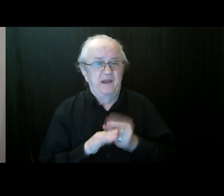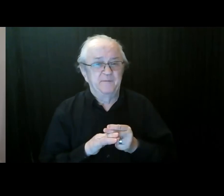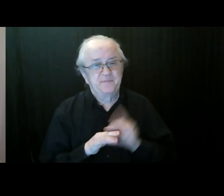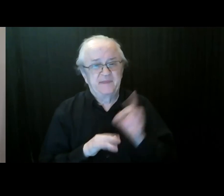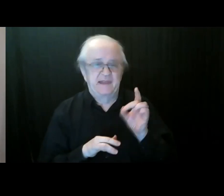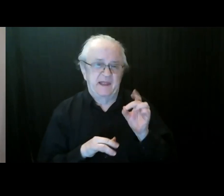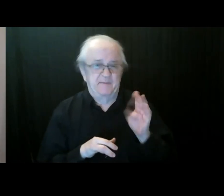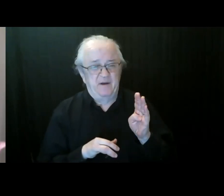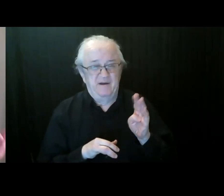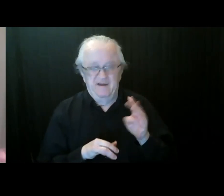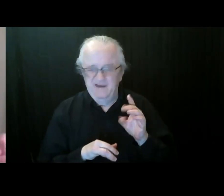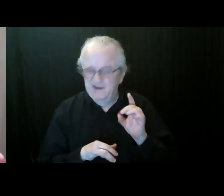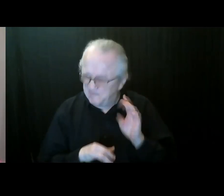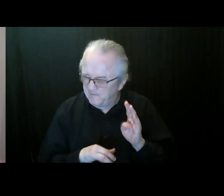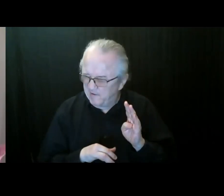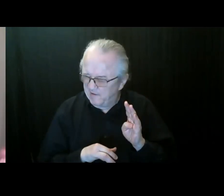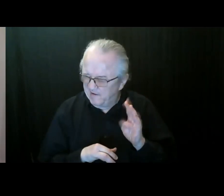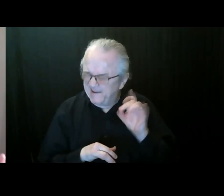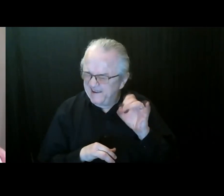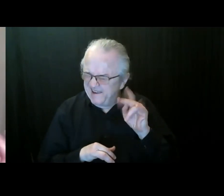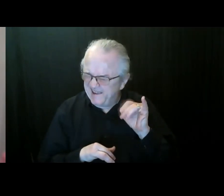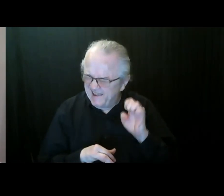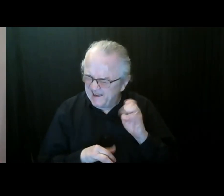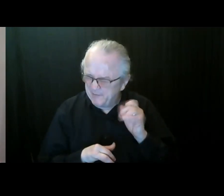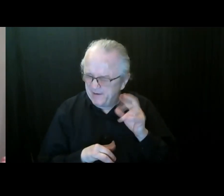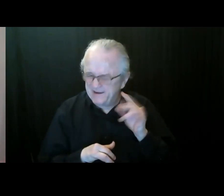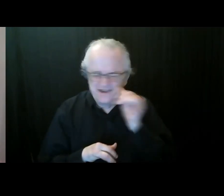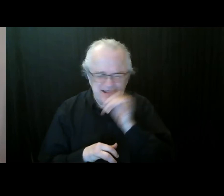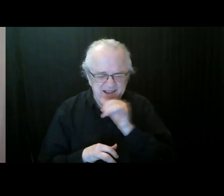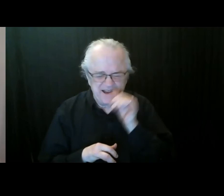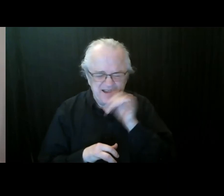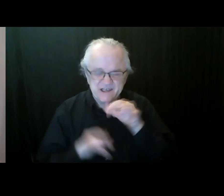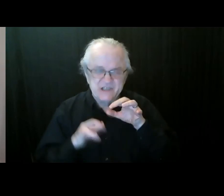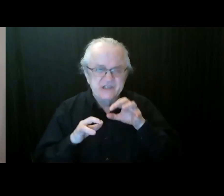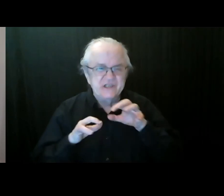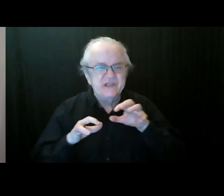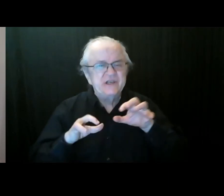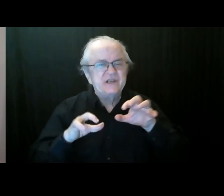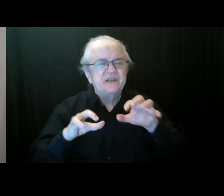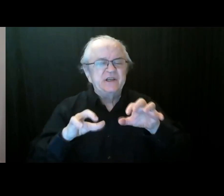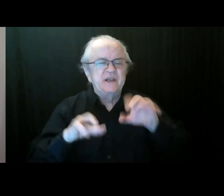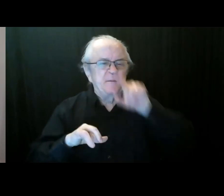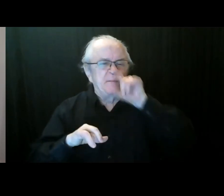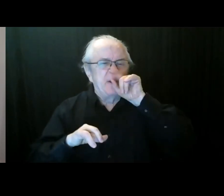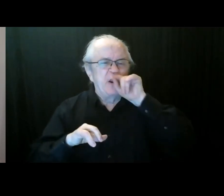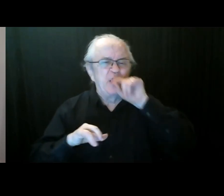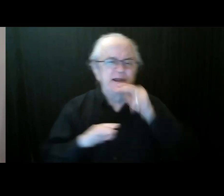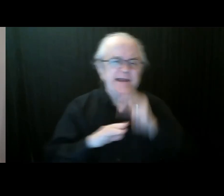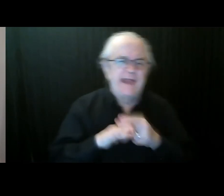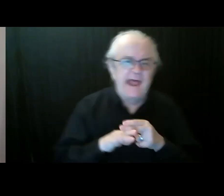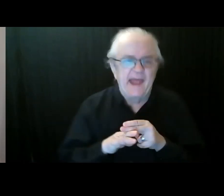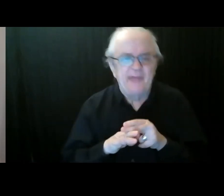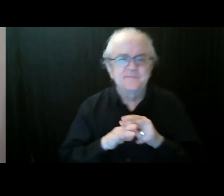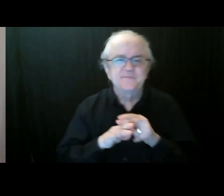silly name. Why, half of all the macaws, cockatoos, and parakeets in captivity are named Dickie